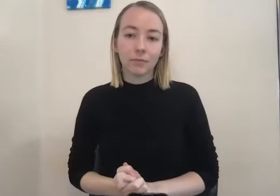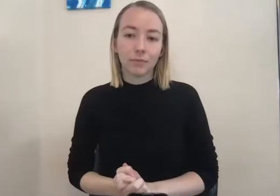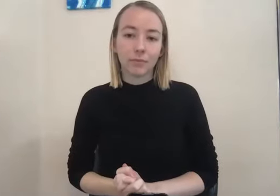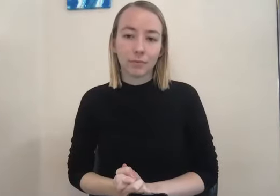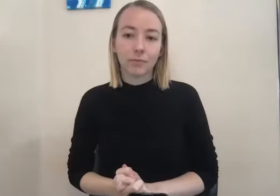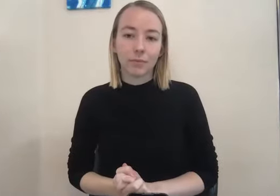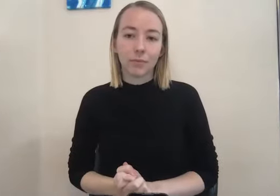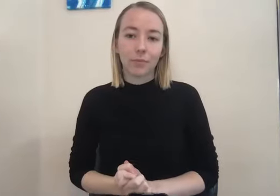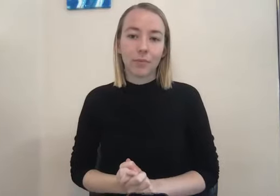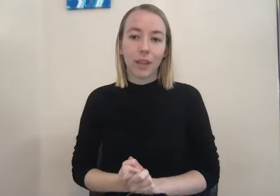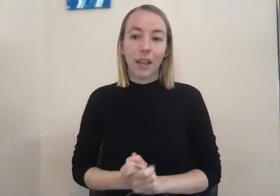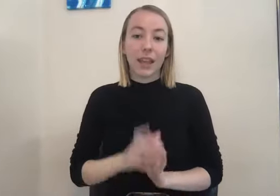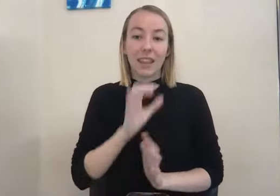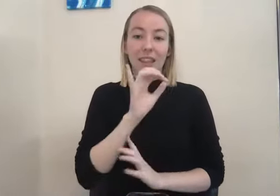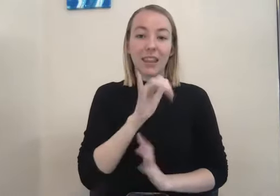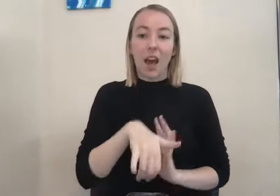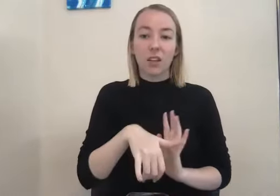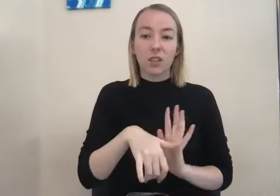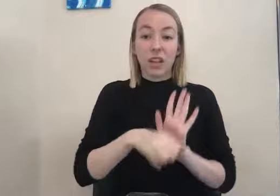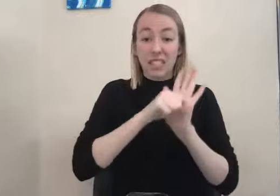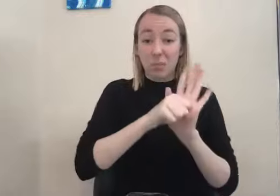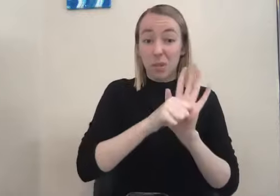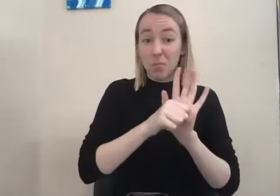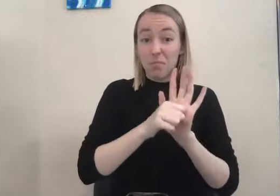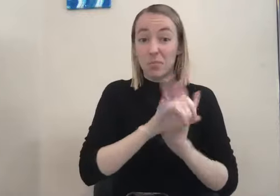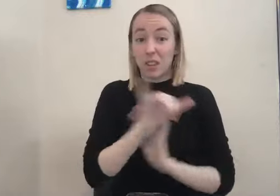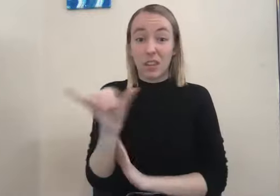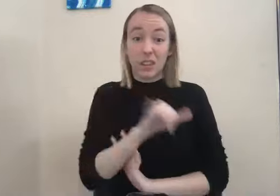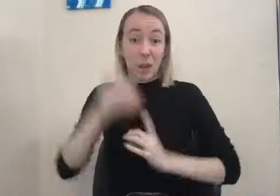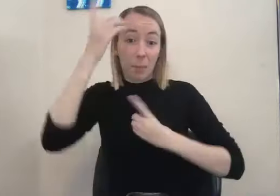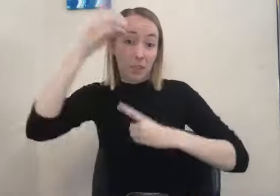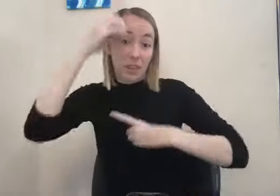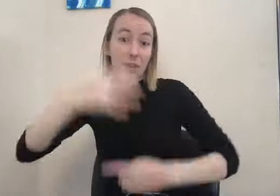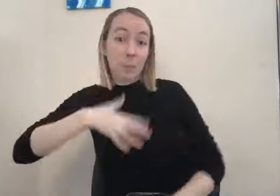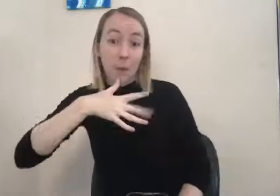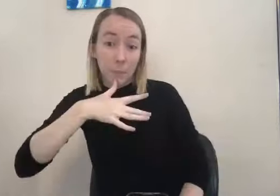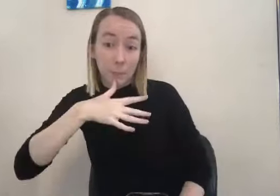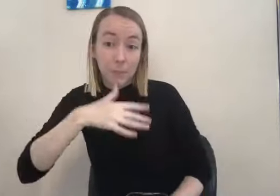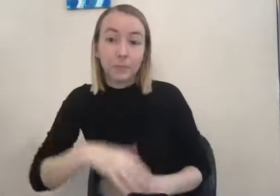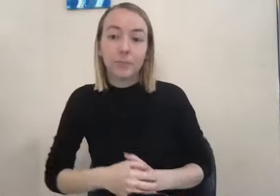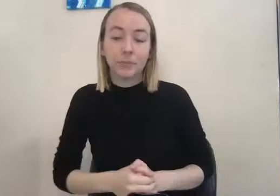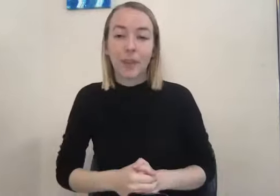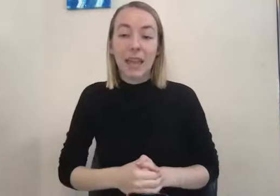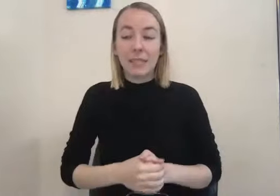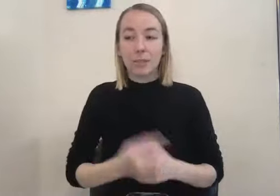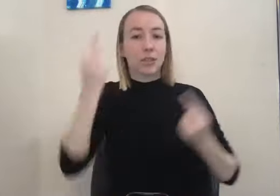lovely lassie that would support the world and I loved taking care of everybody because it saved me looking at me. And I had to